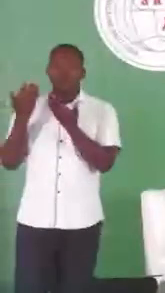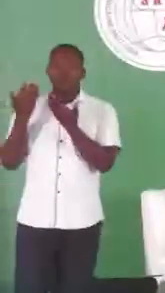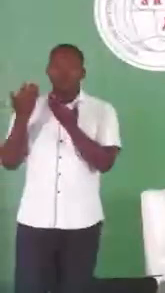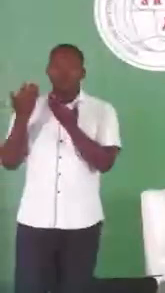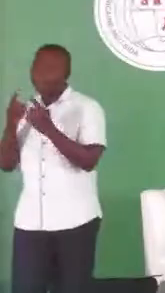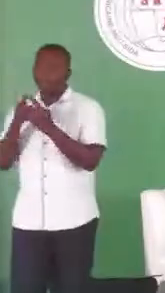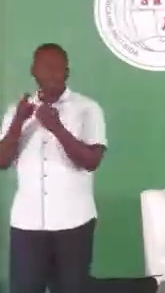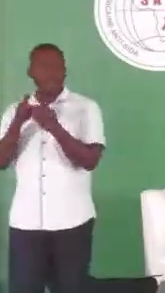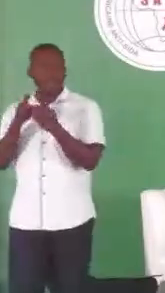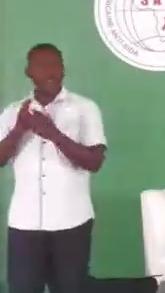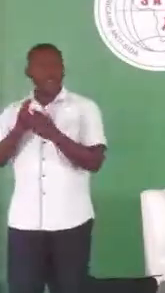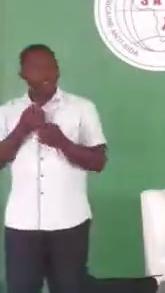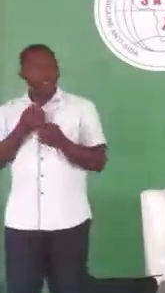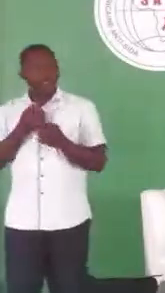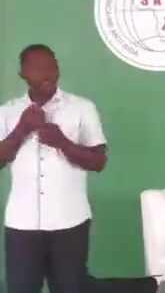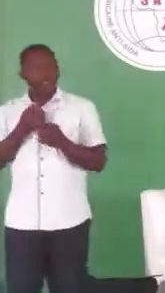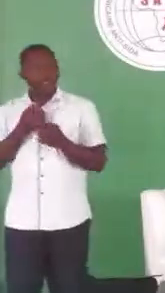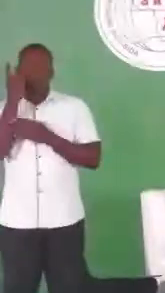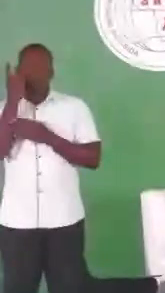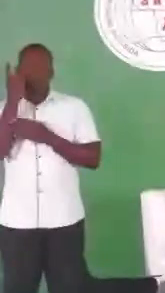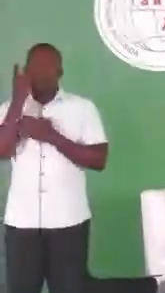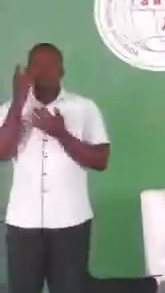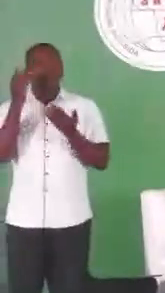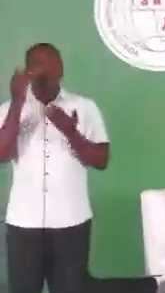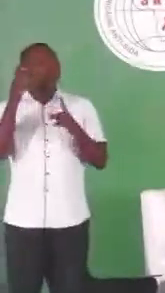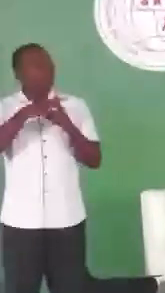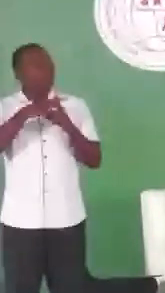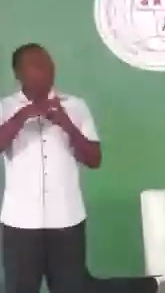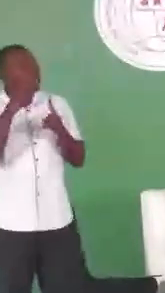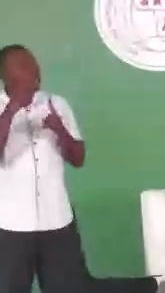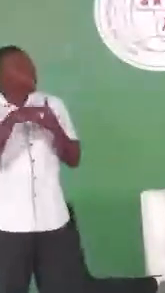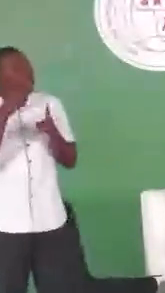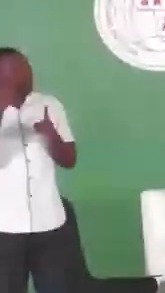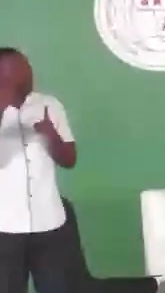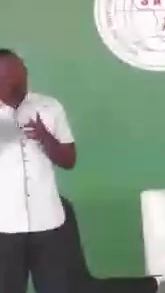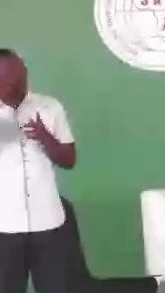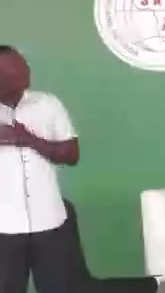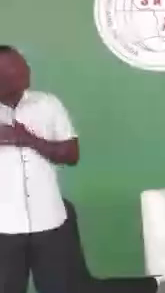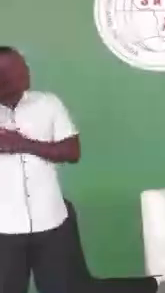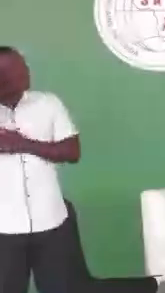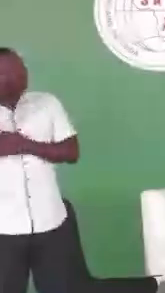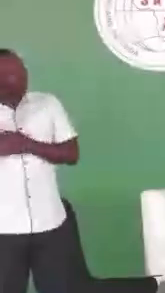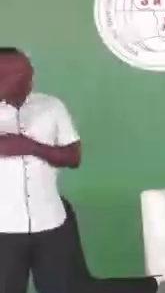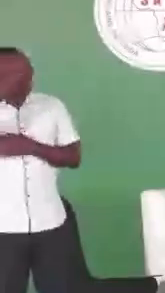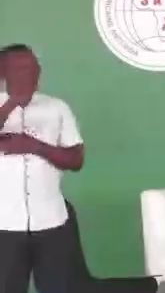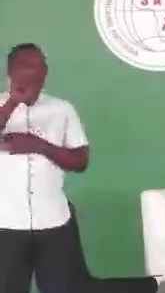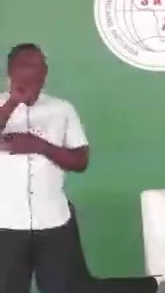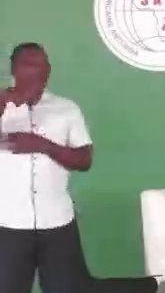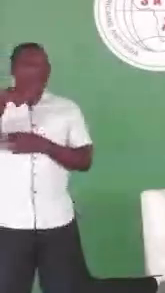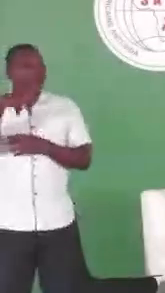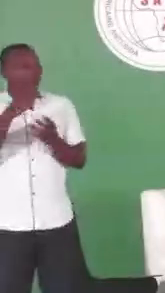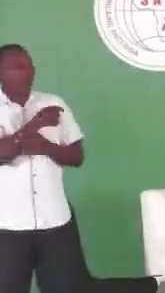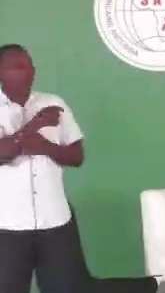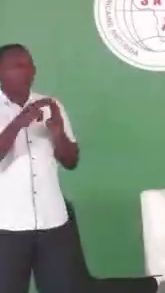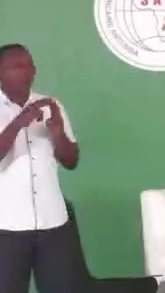work our way towards application for bronze tier for syphilis. So we are one of the